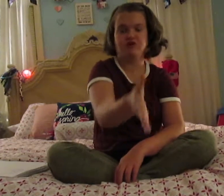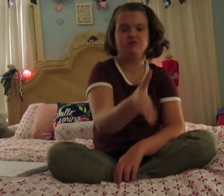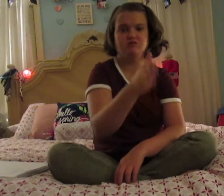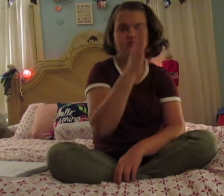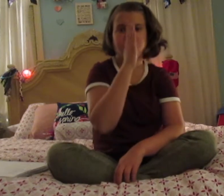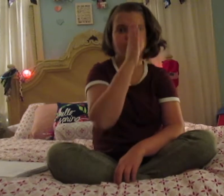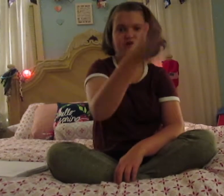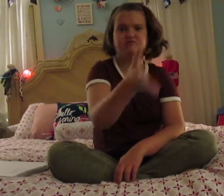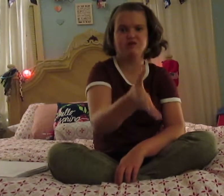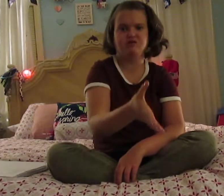grandmother,